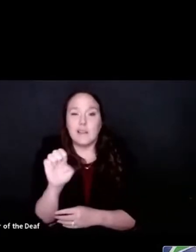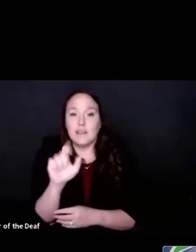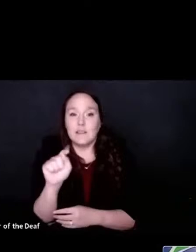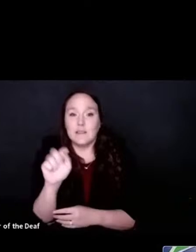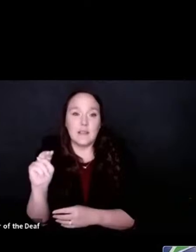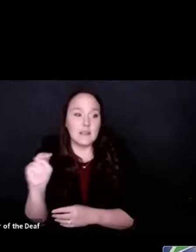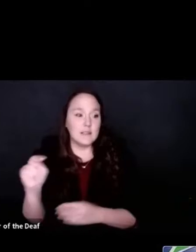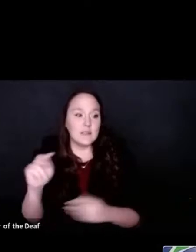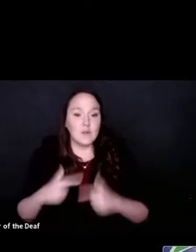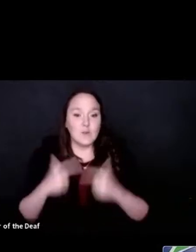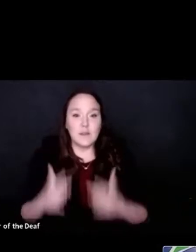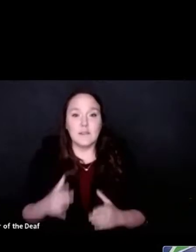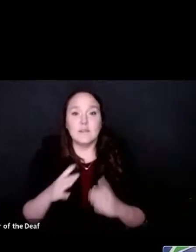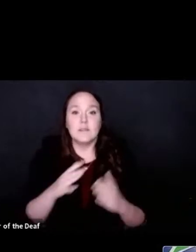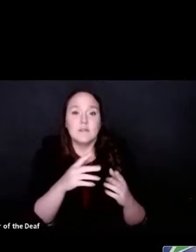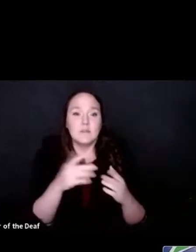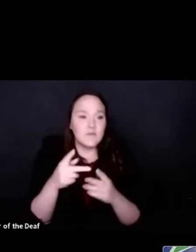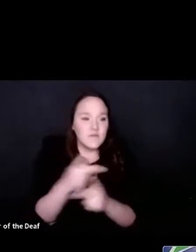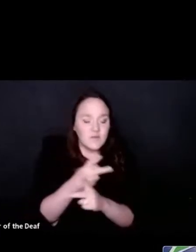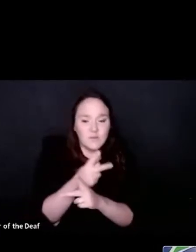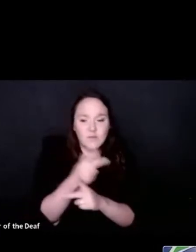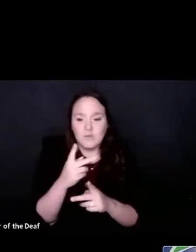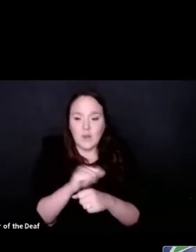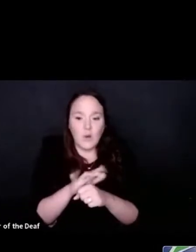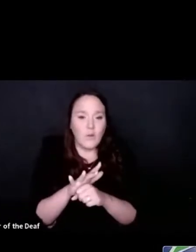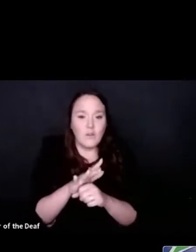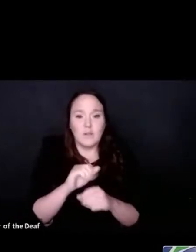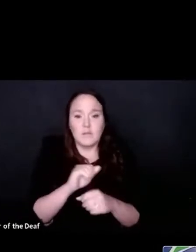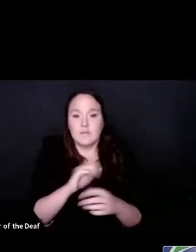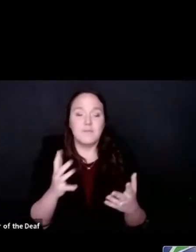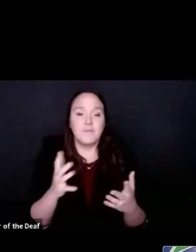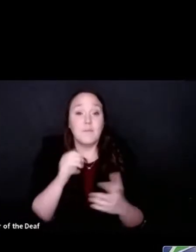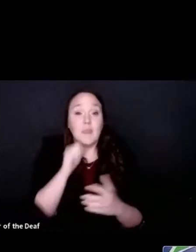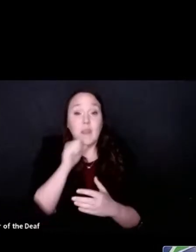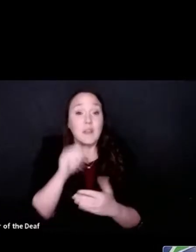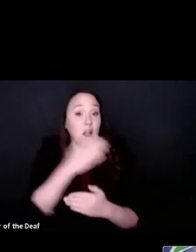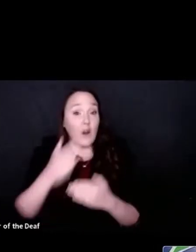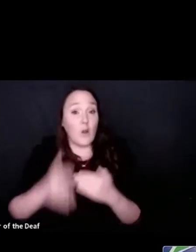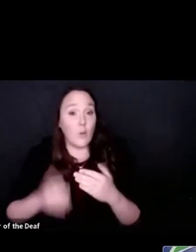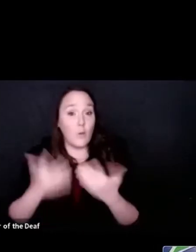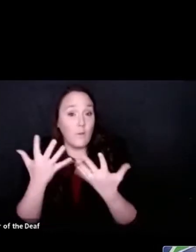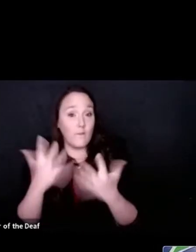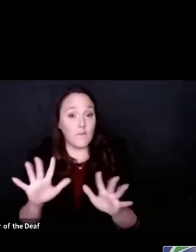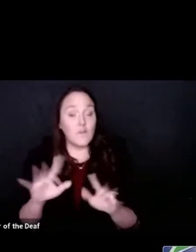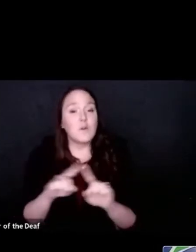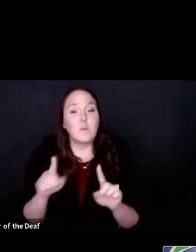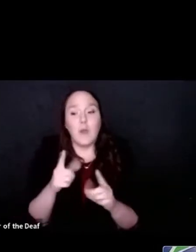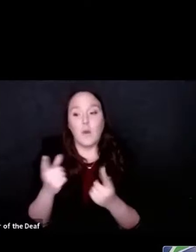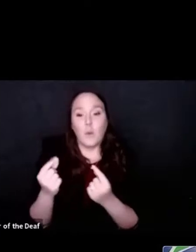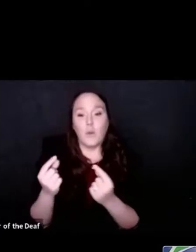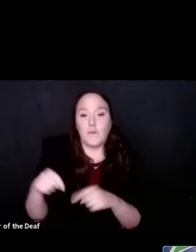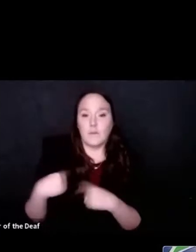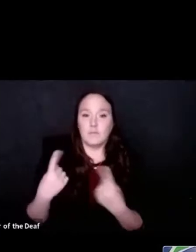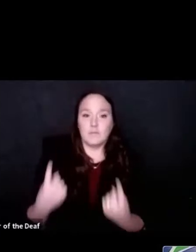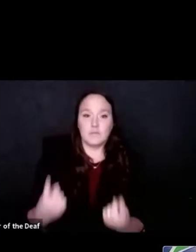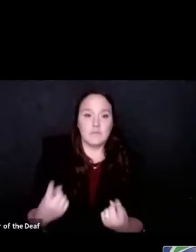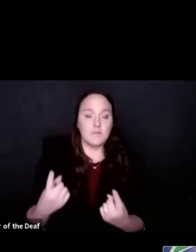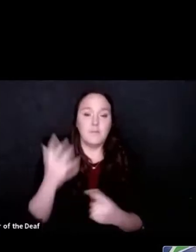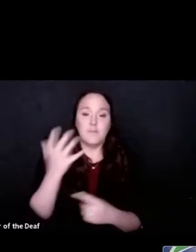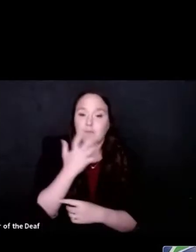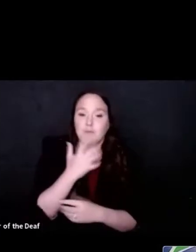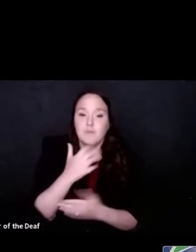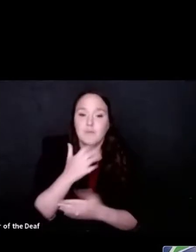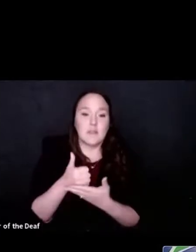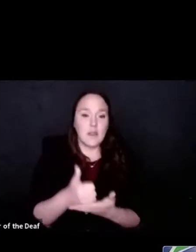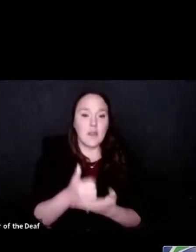navigate the COVID-19 pandemic. It's not over, I'm not saying that, but what they've done so far has helped